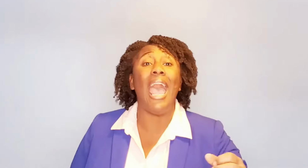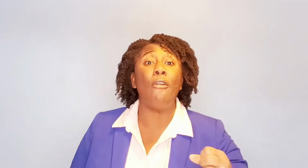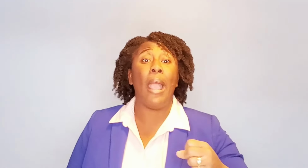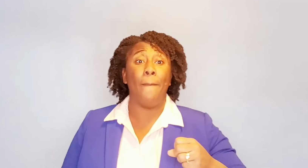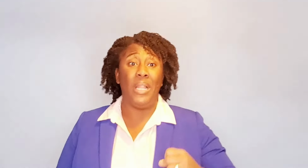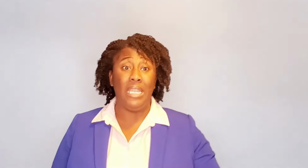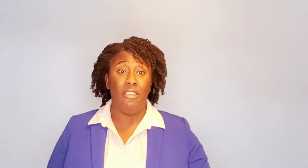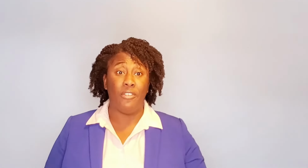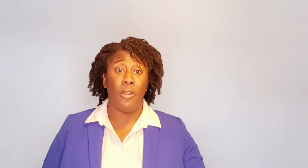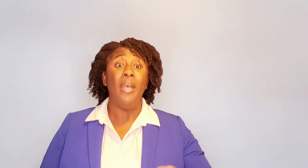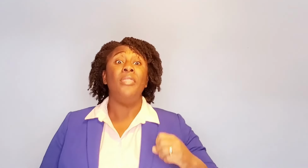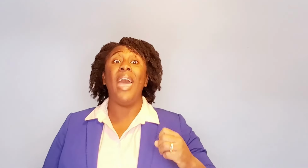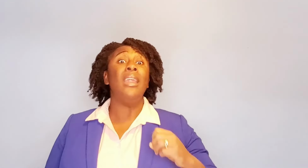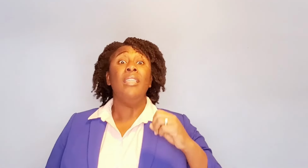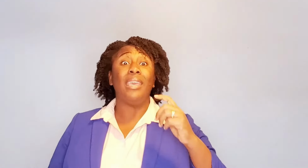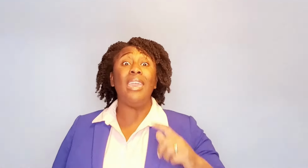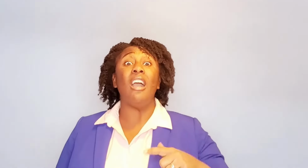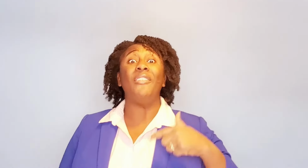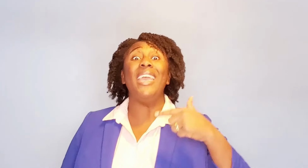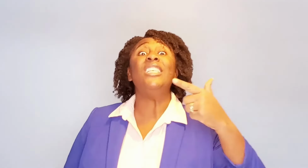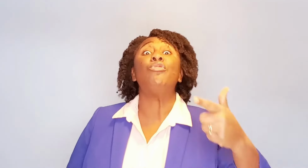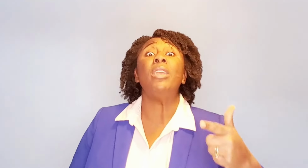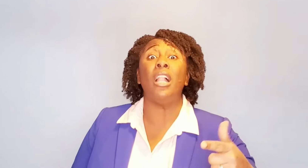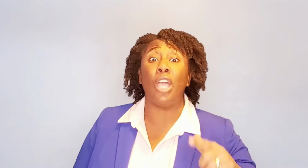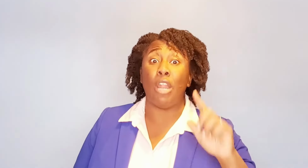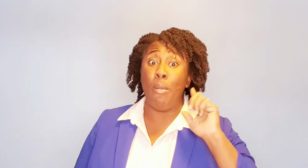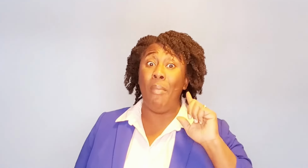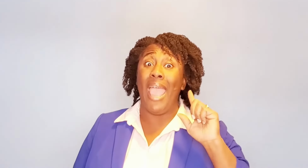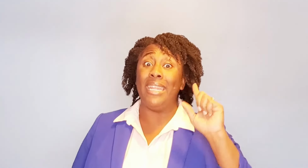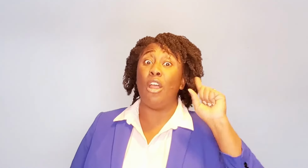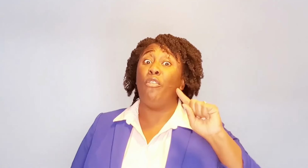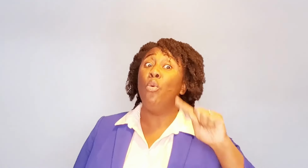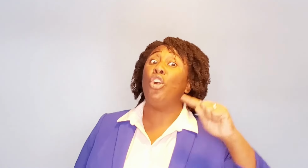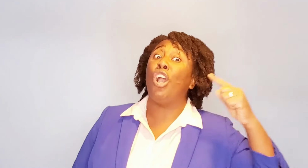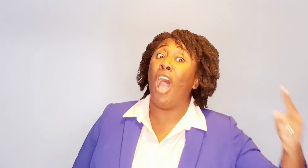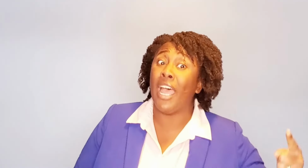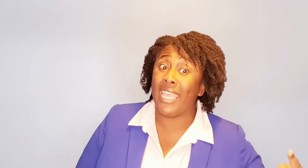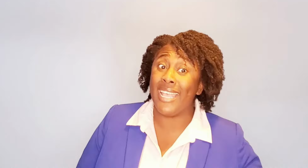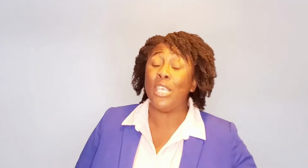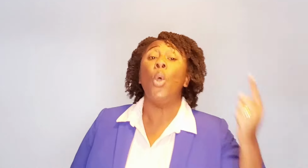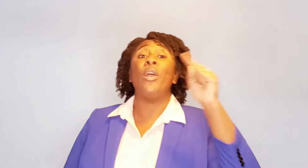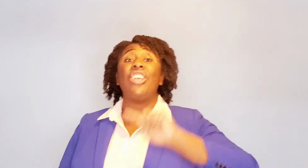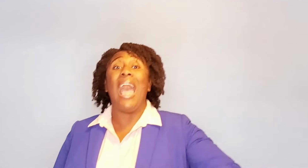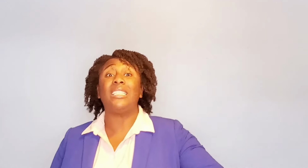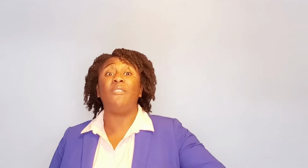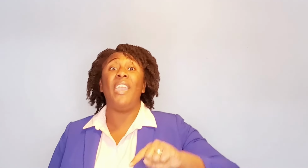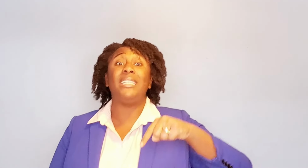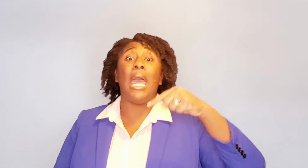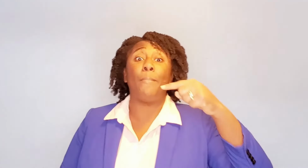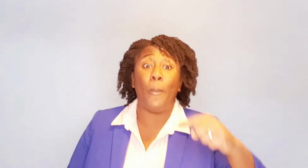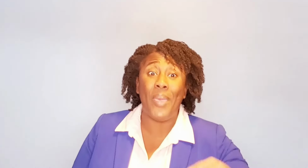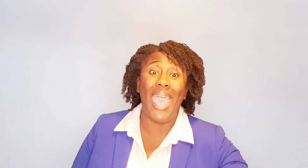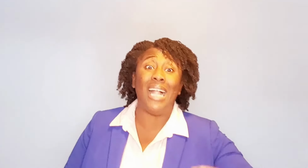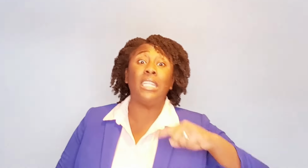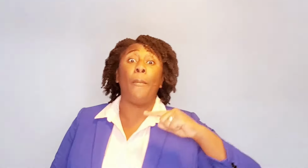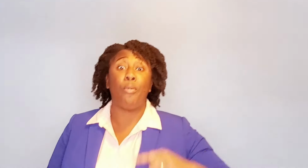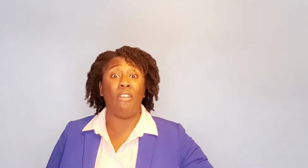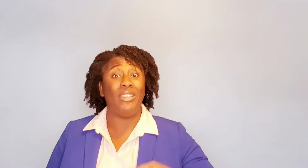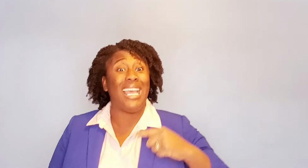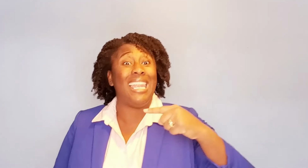Aram believed her. Then the king of Israel got reminded of who God is, which activated and propelled the prophet